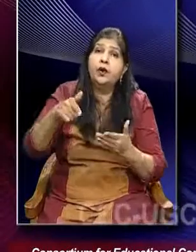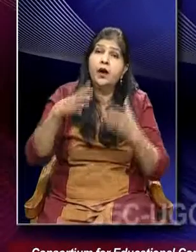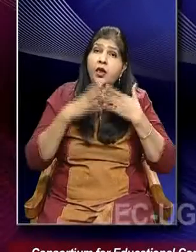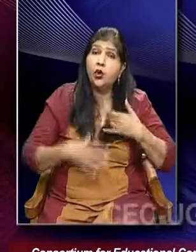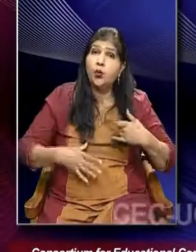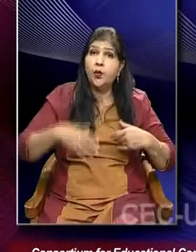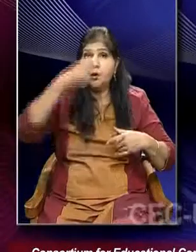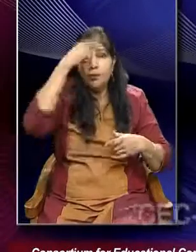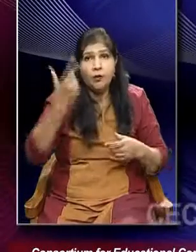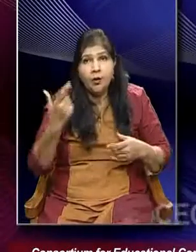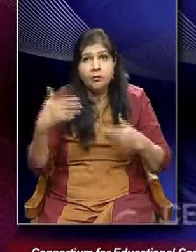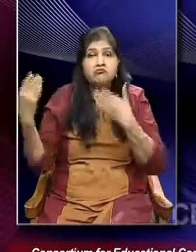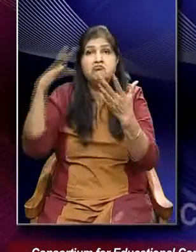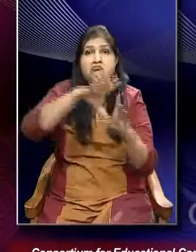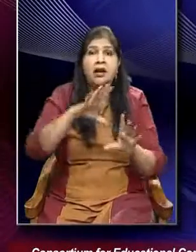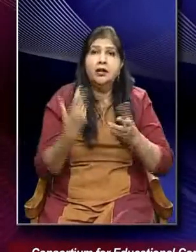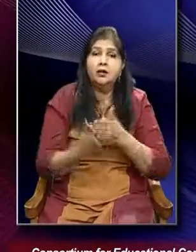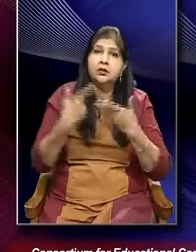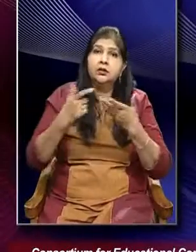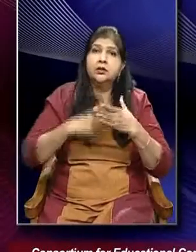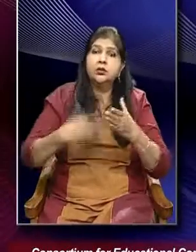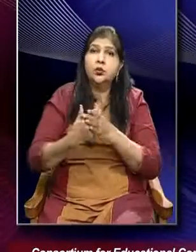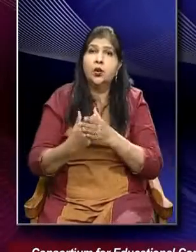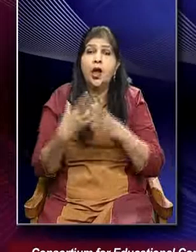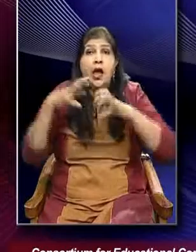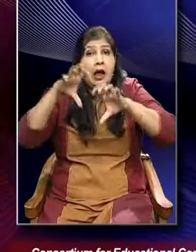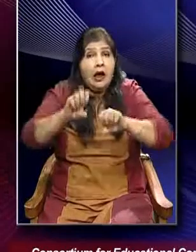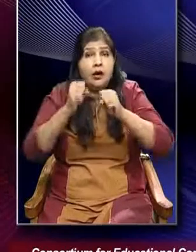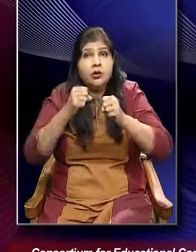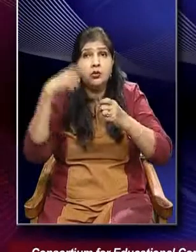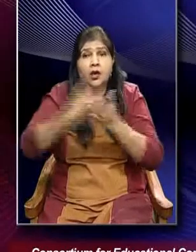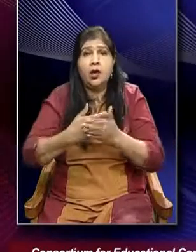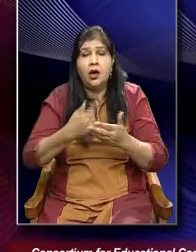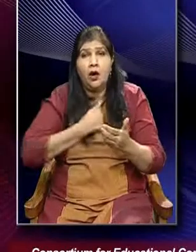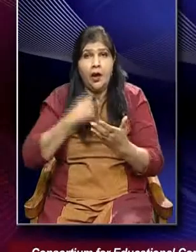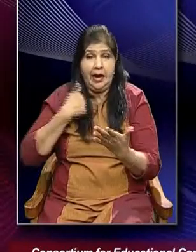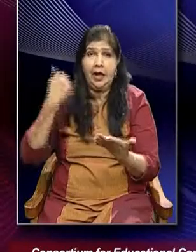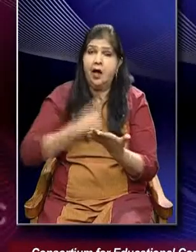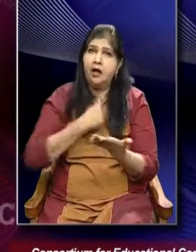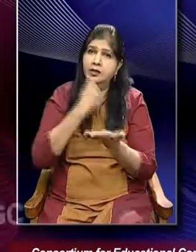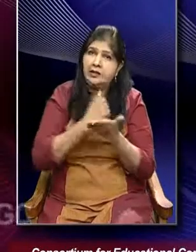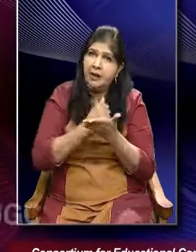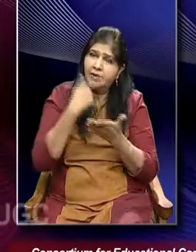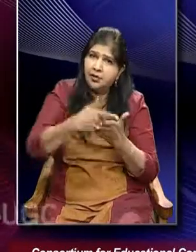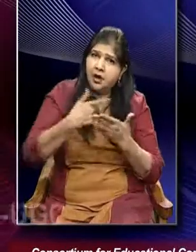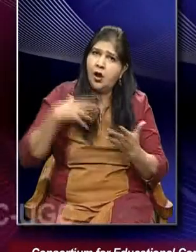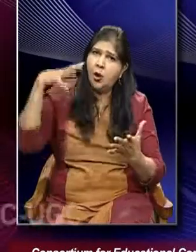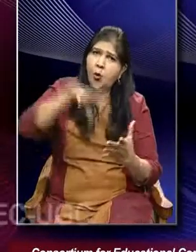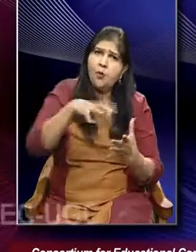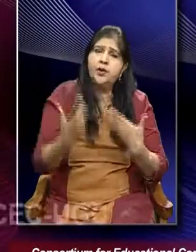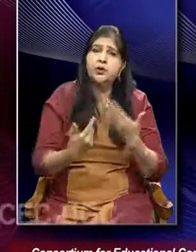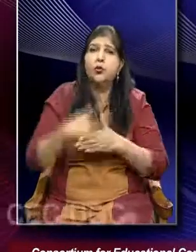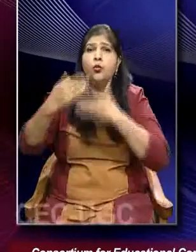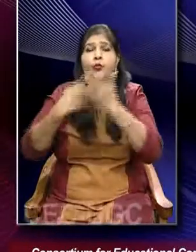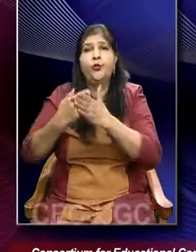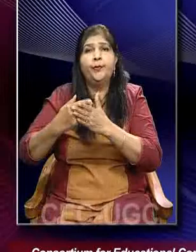human beings have tried to control or establish their domination over